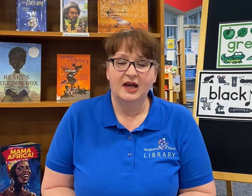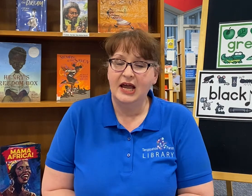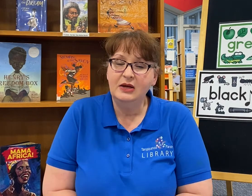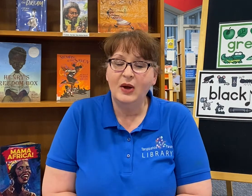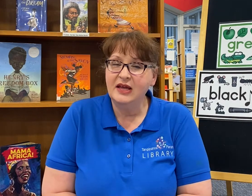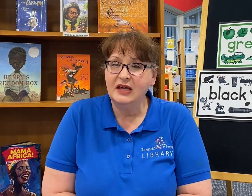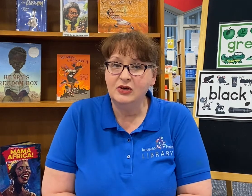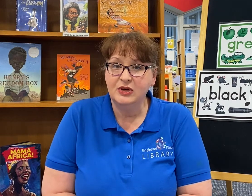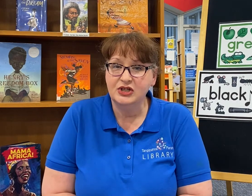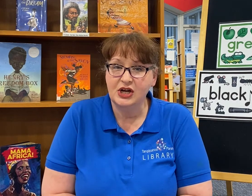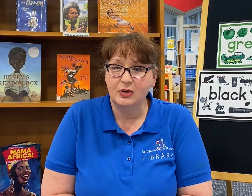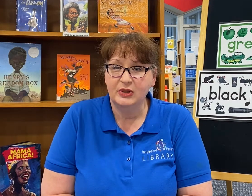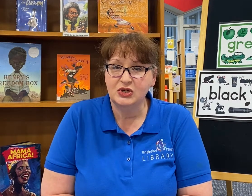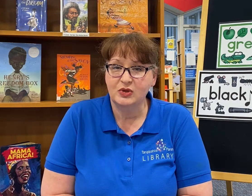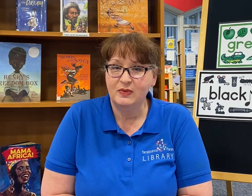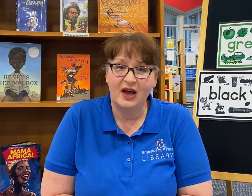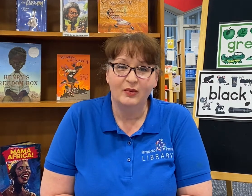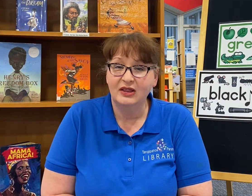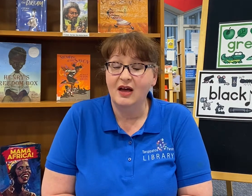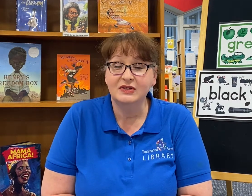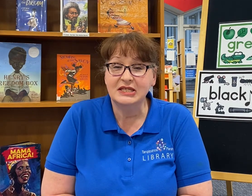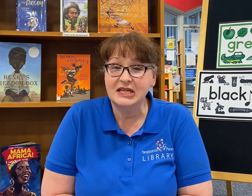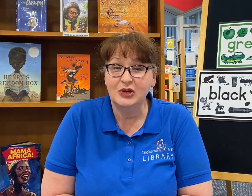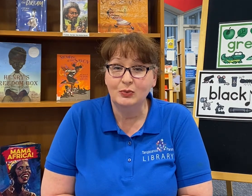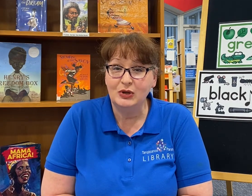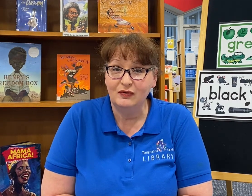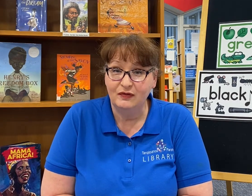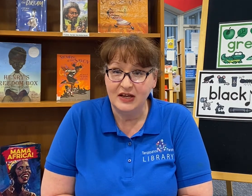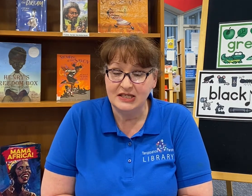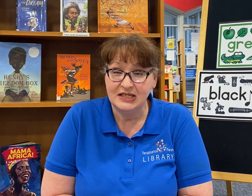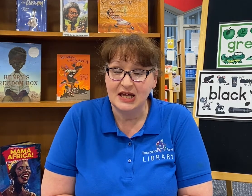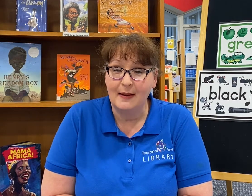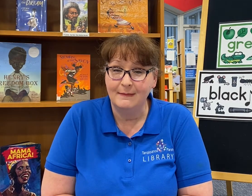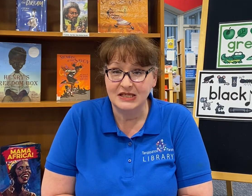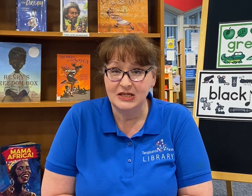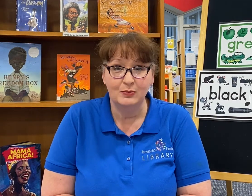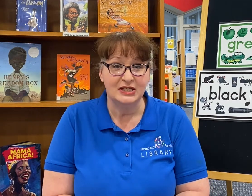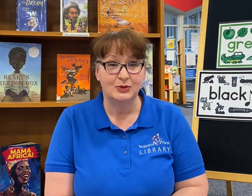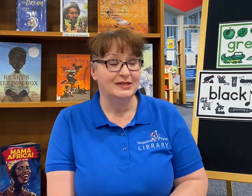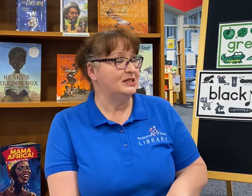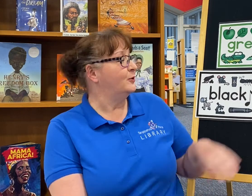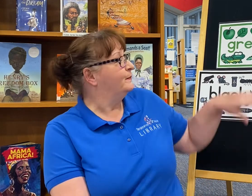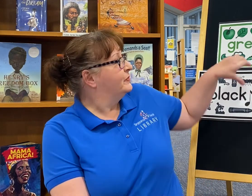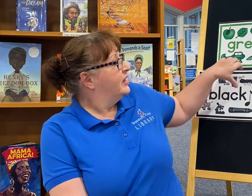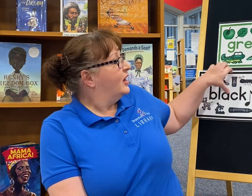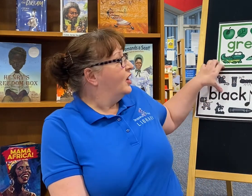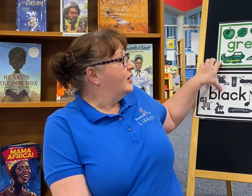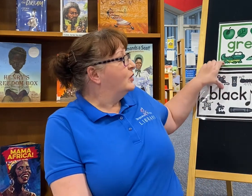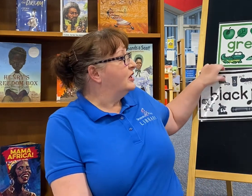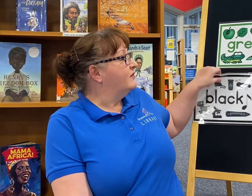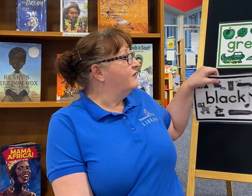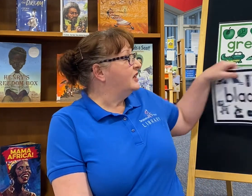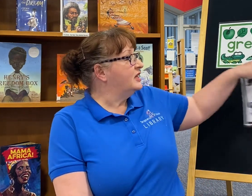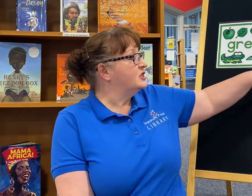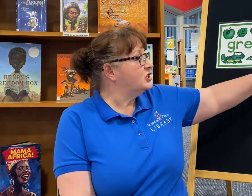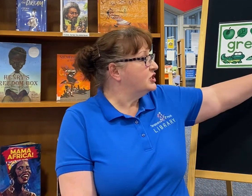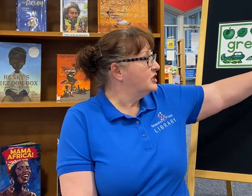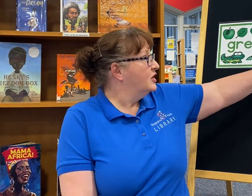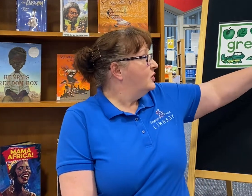Any way that you can share a picture with me, I would love to see your beautiful faces. I miss you, miss you, miss you. All right, we're gonna finish with